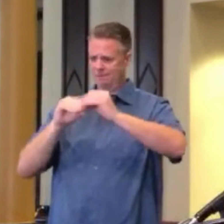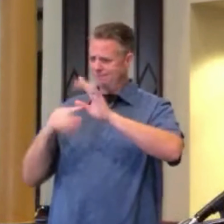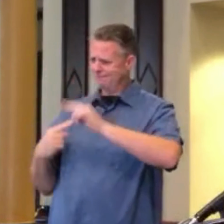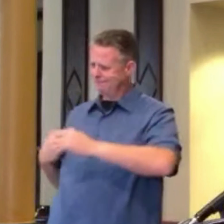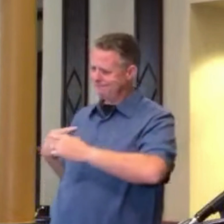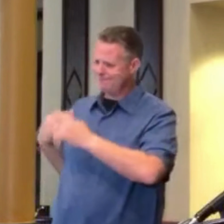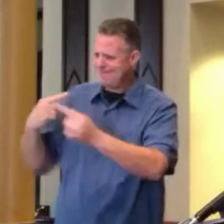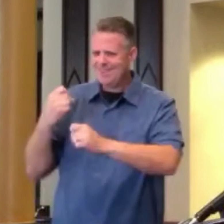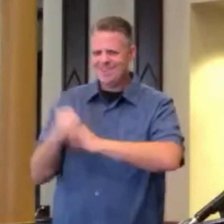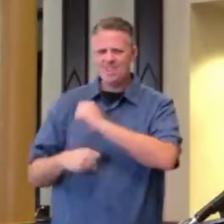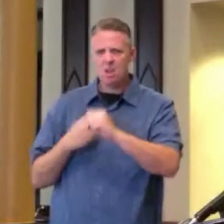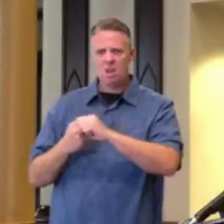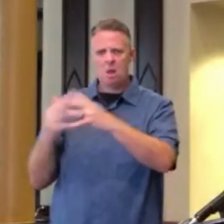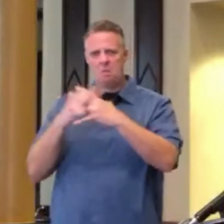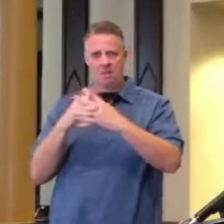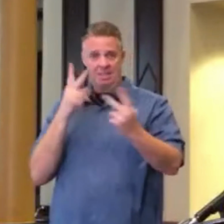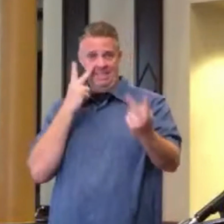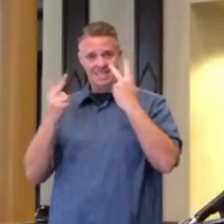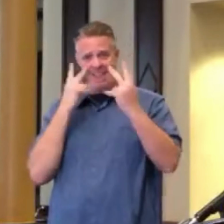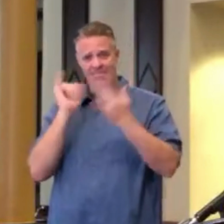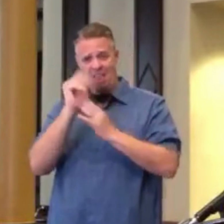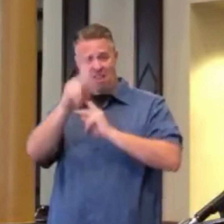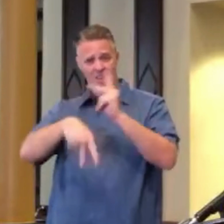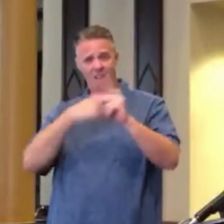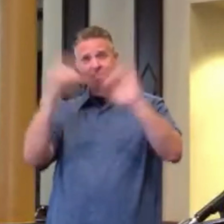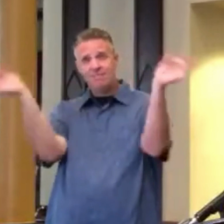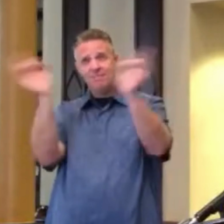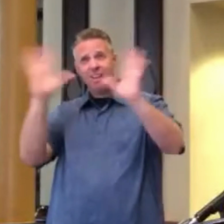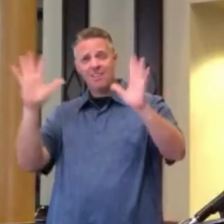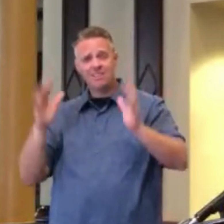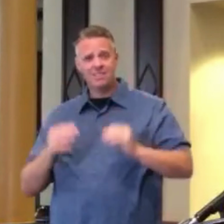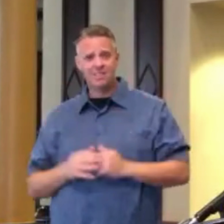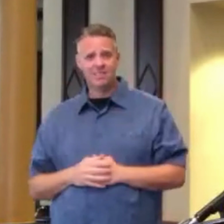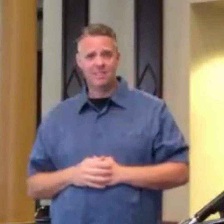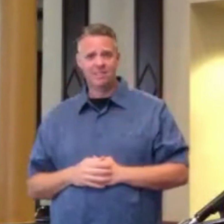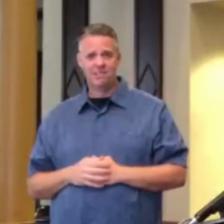decades that America has seen this level of violence?